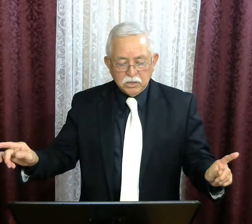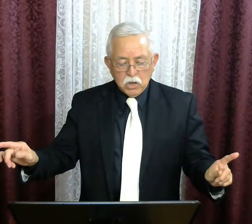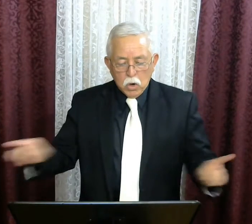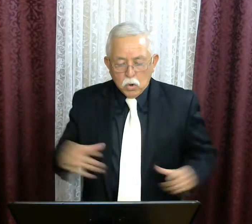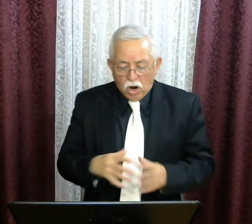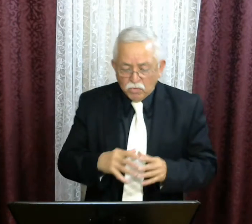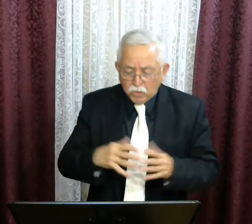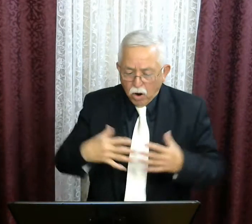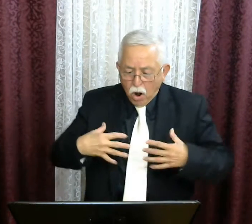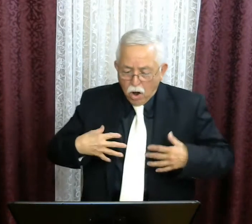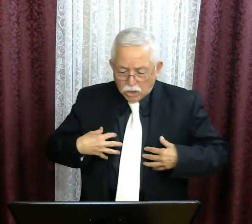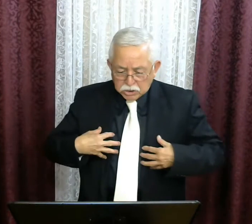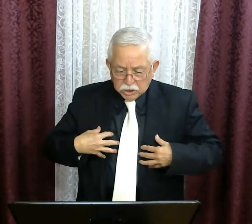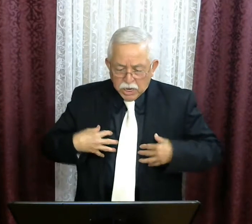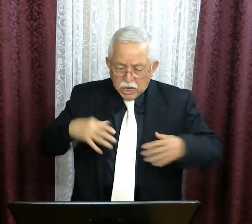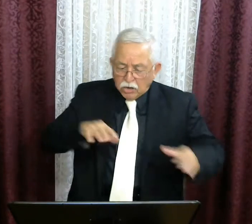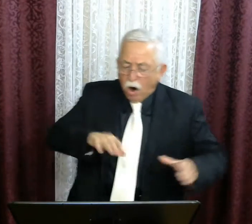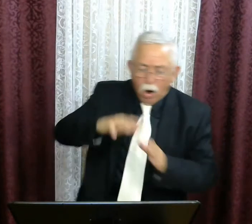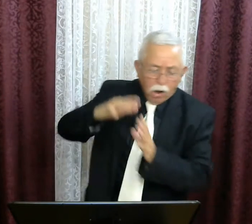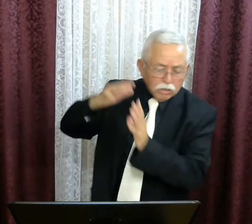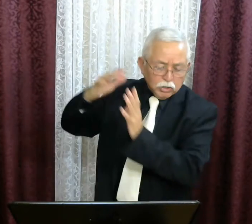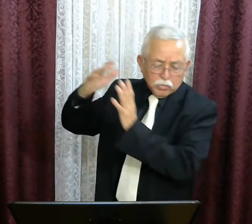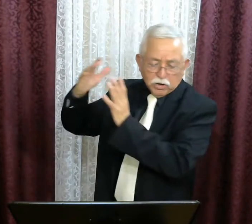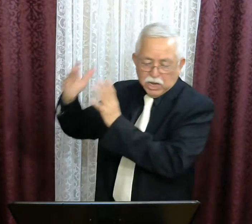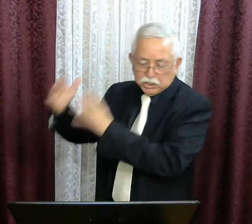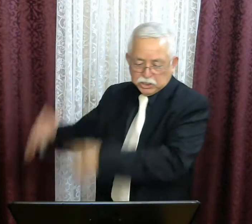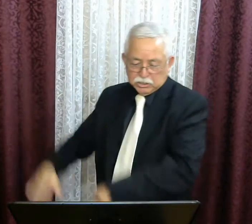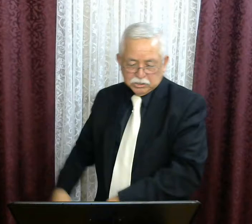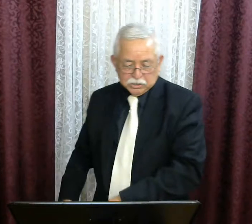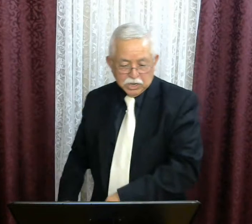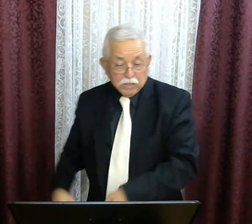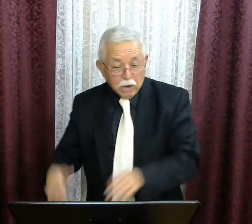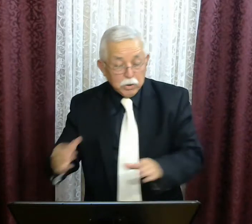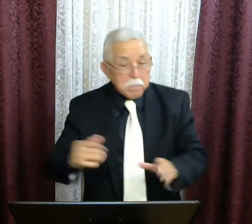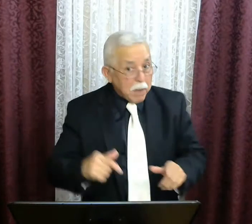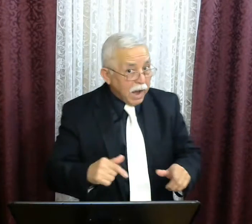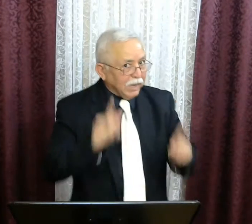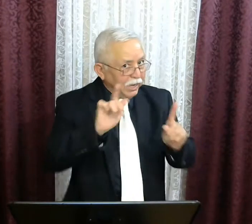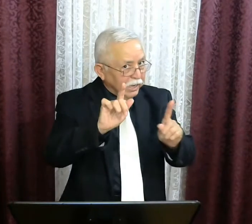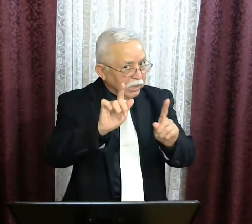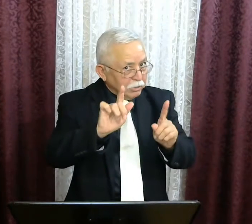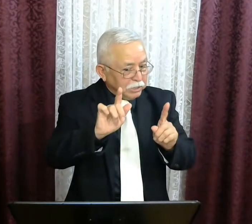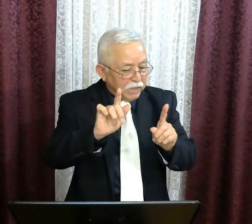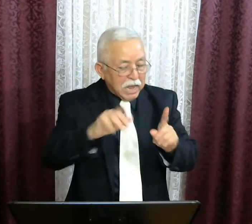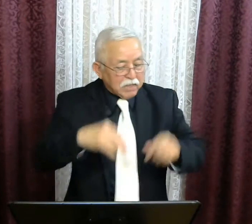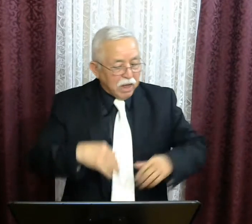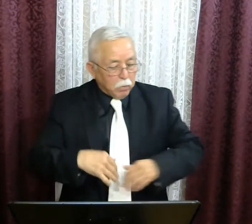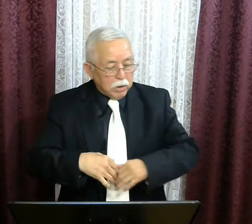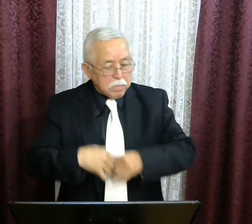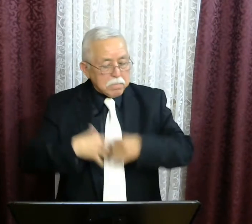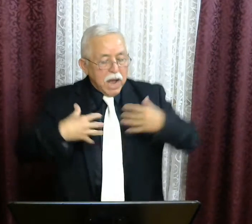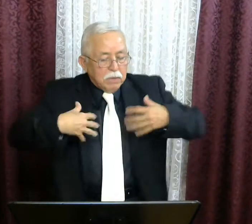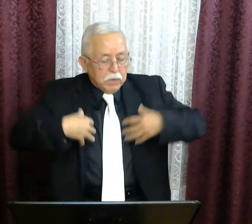who comfort us in all tribulations, that we might, that we might be